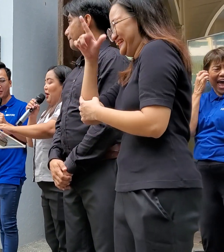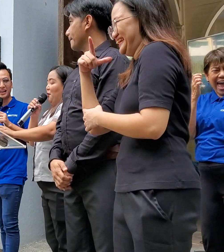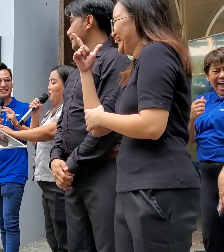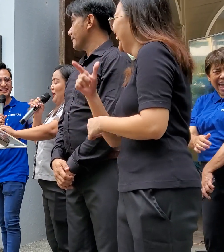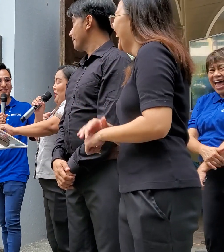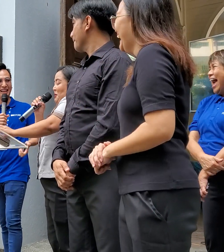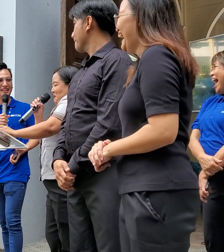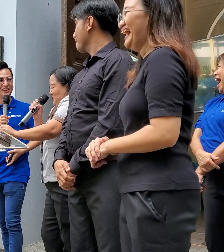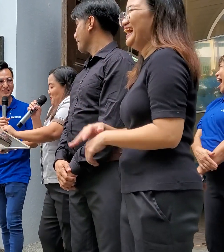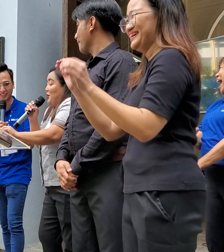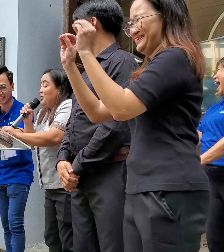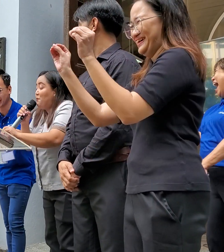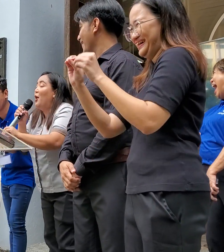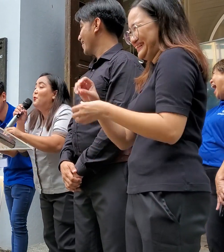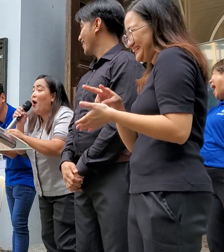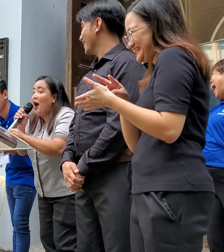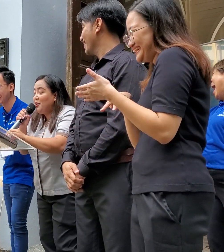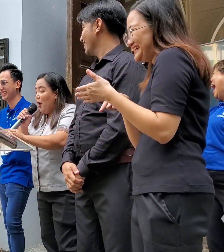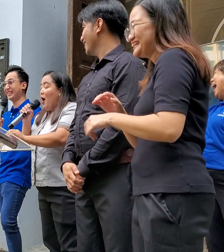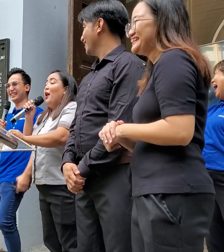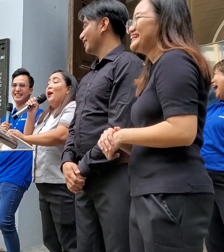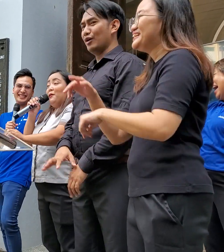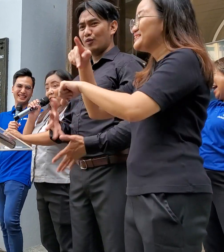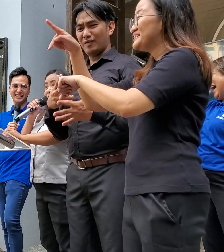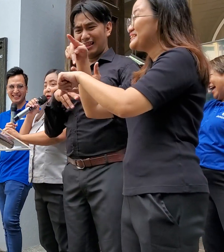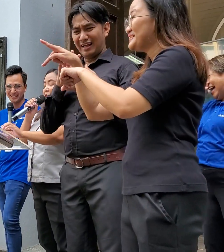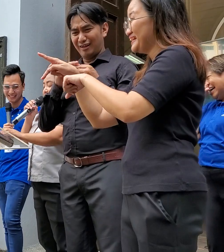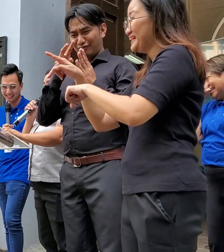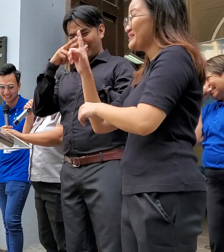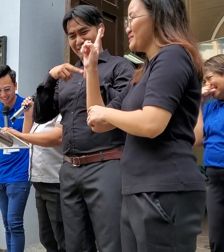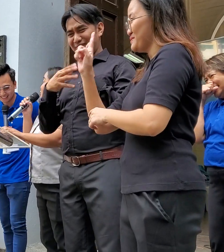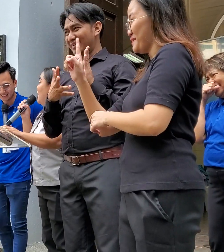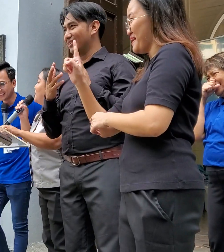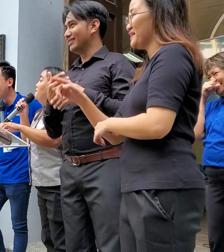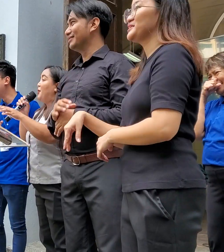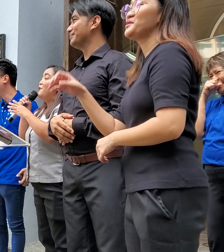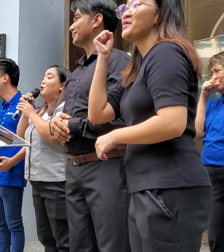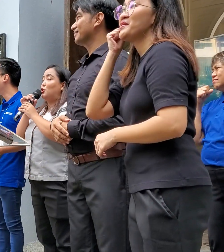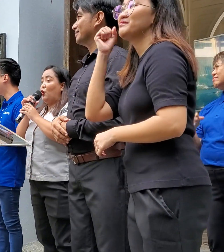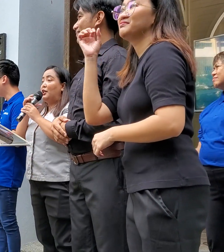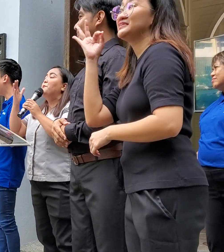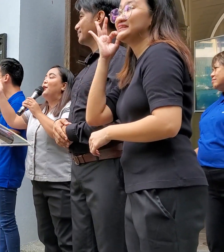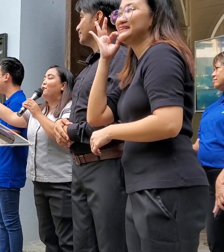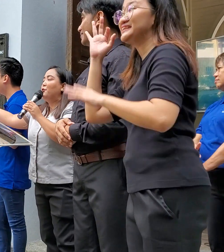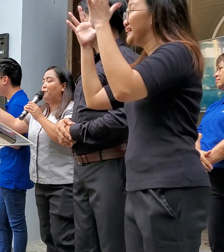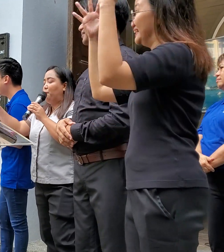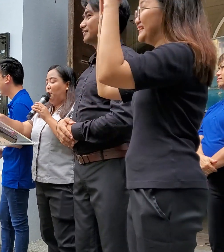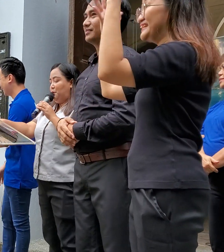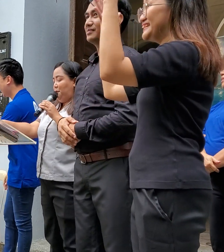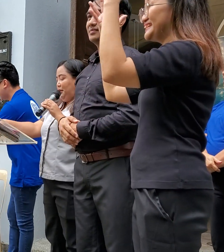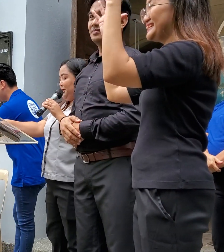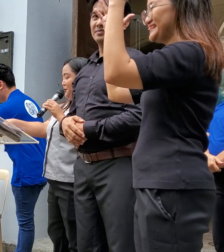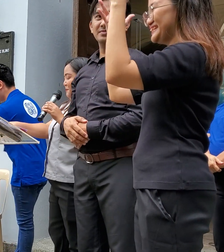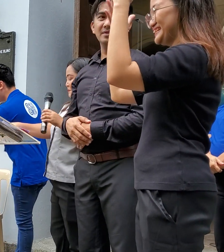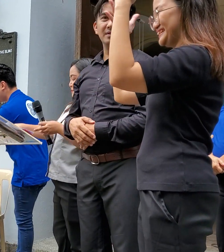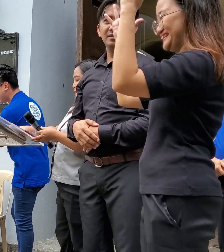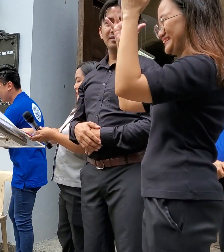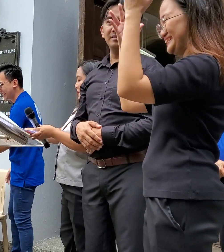schools. Parang wala sa script natin, diba? Principal one, Ma'am Sherry P. Funcion. A big round of applause,